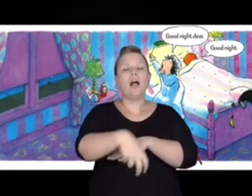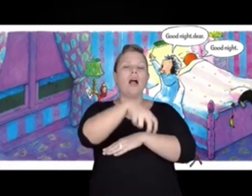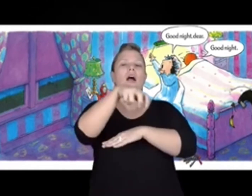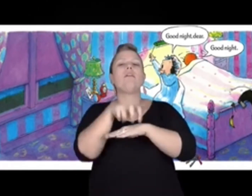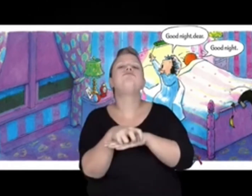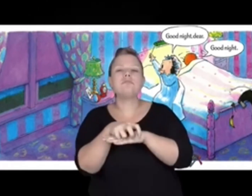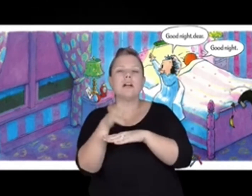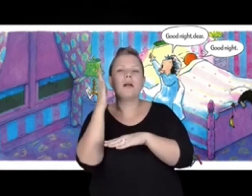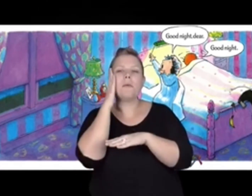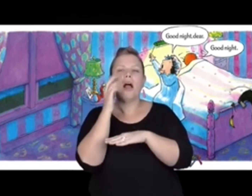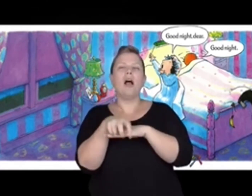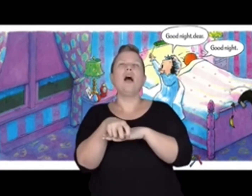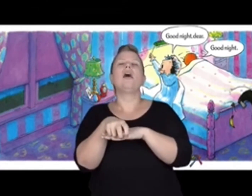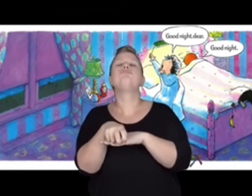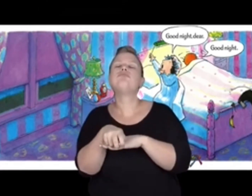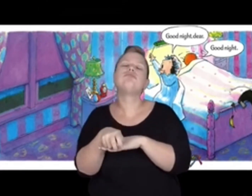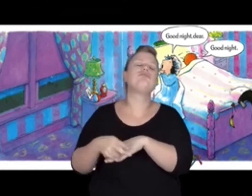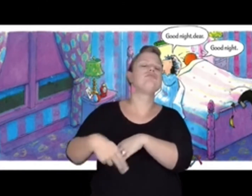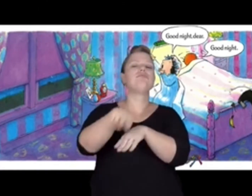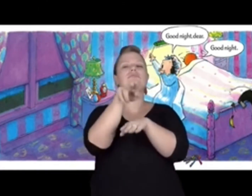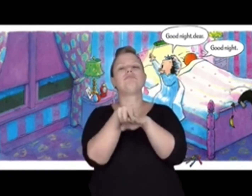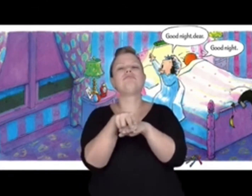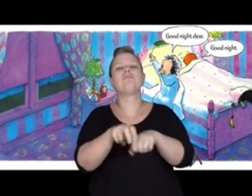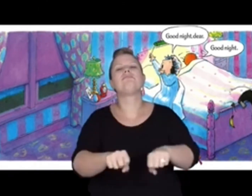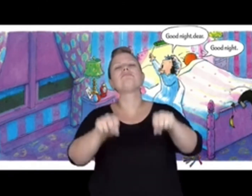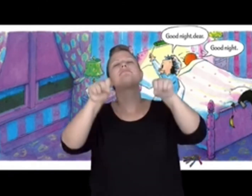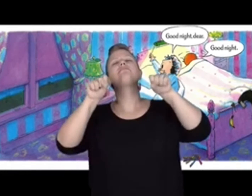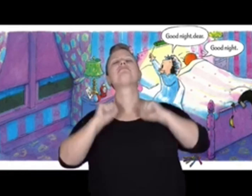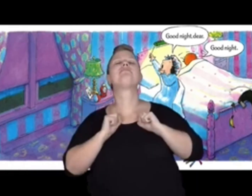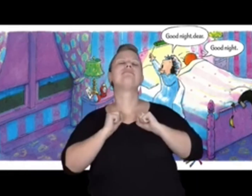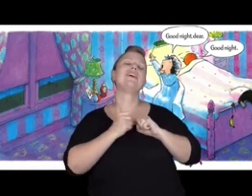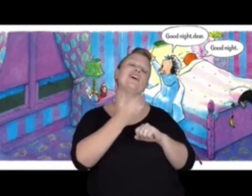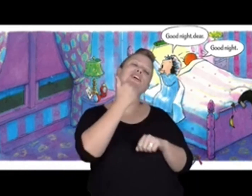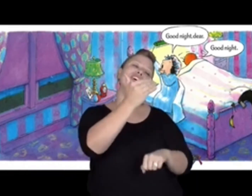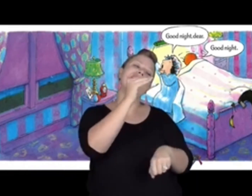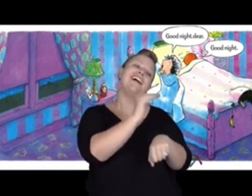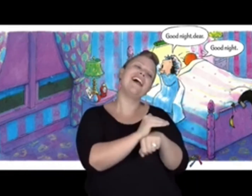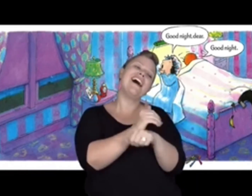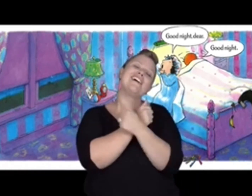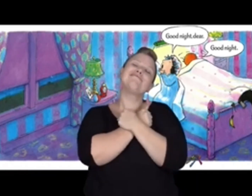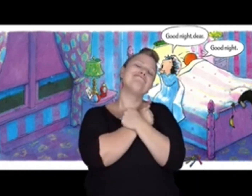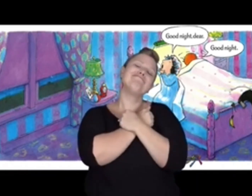She went into the bedroom, sat down on the bed, lay down and snuggled into